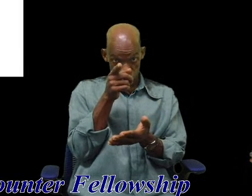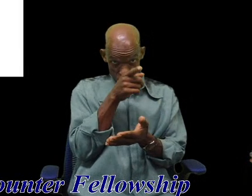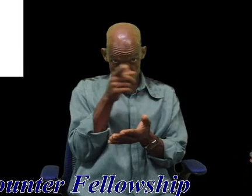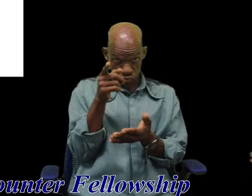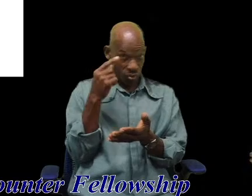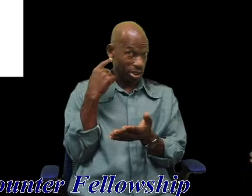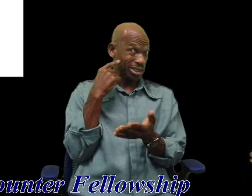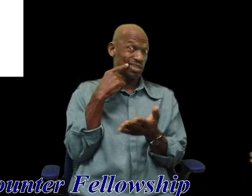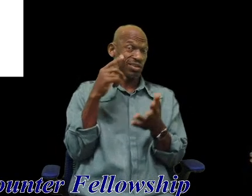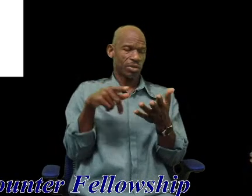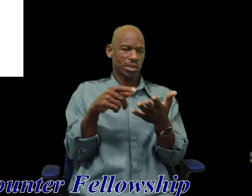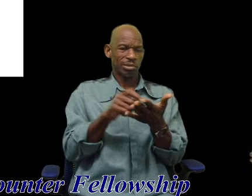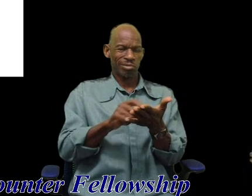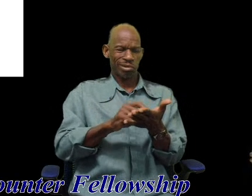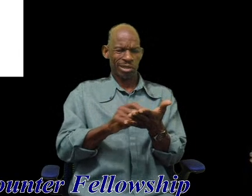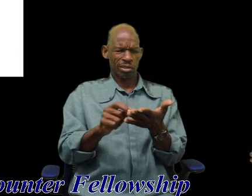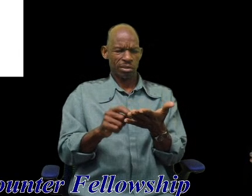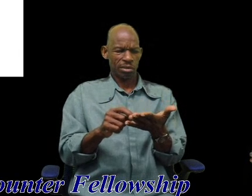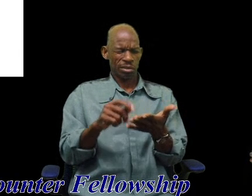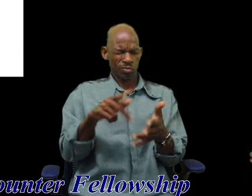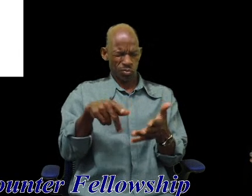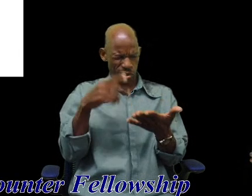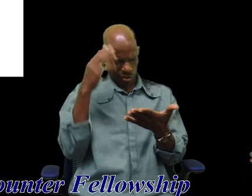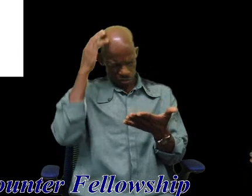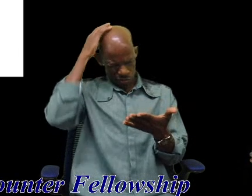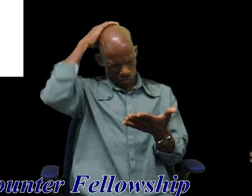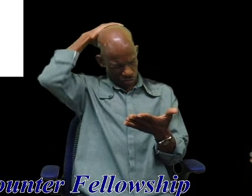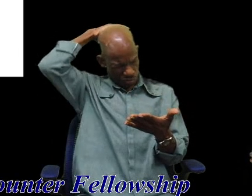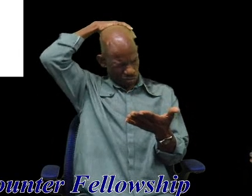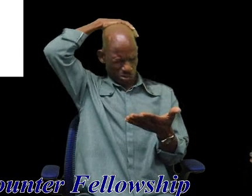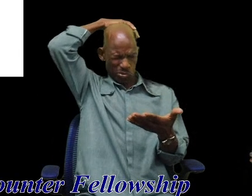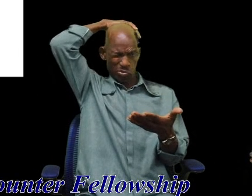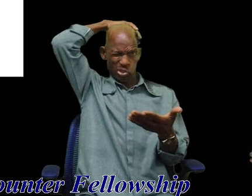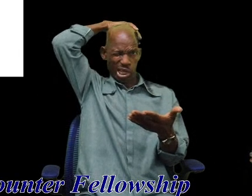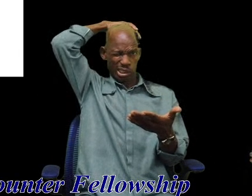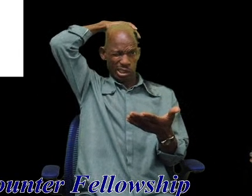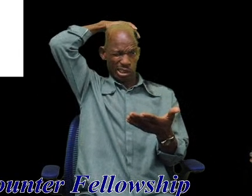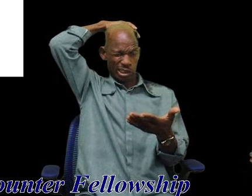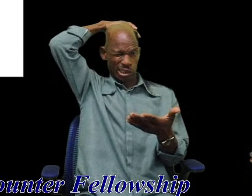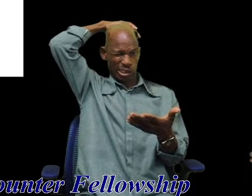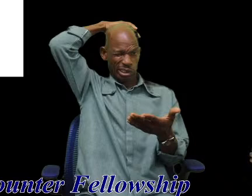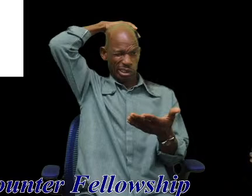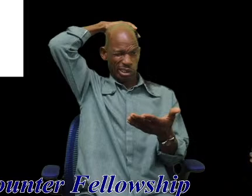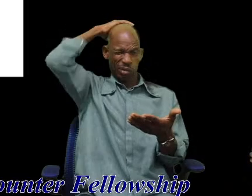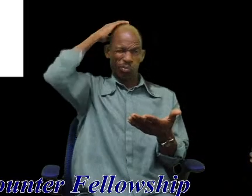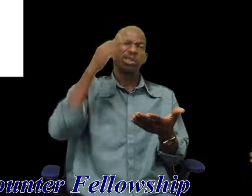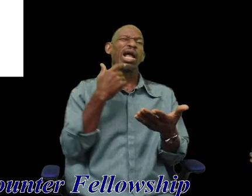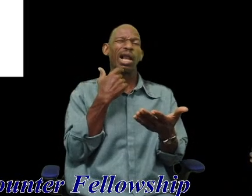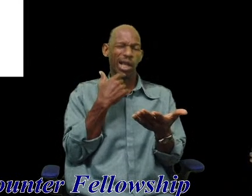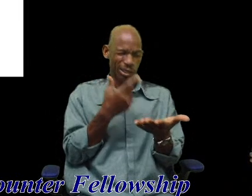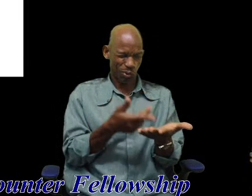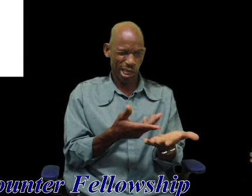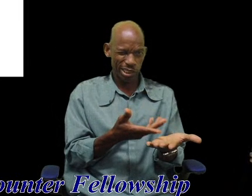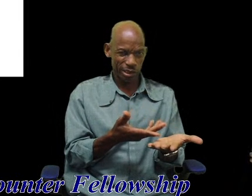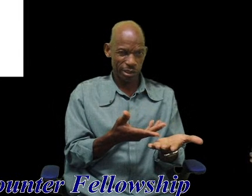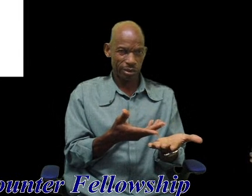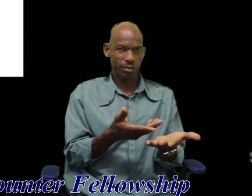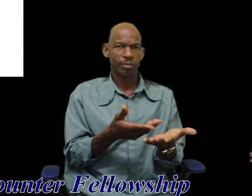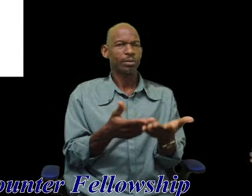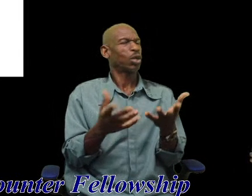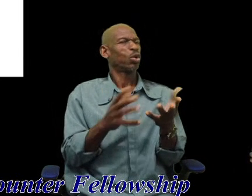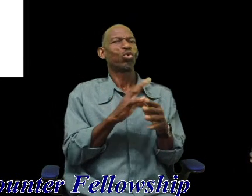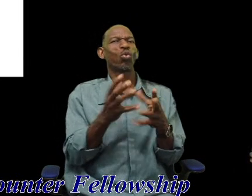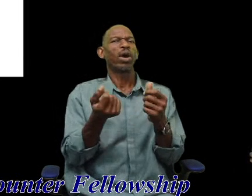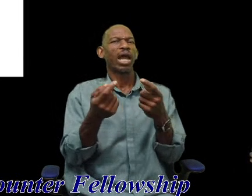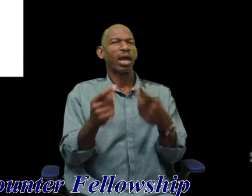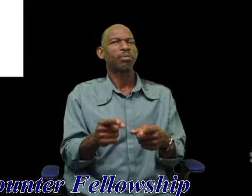they'll misinterpret what you want to tell them, or they might may want to laugh and say, but you're right, what is this? I could understand